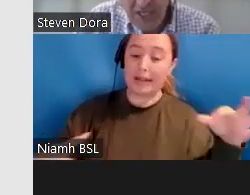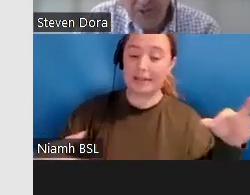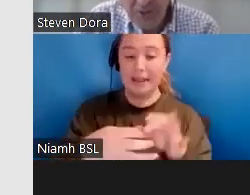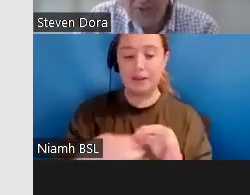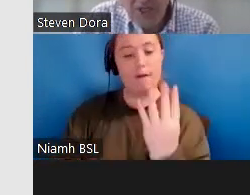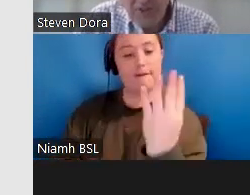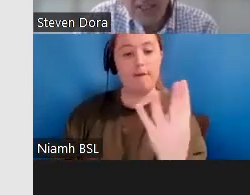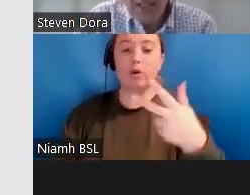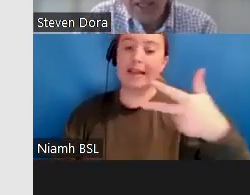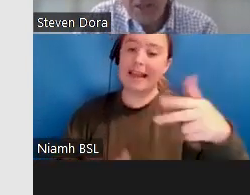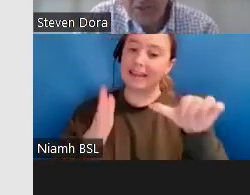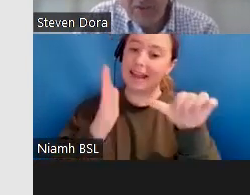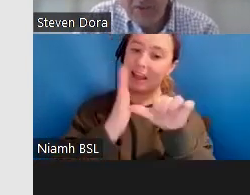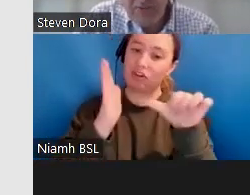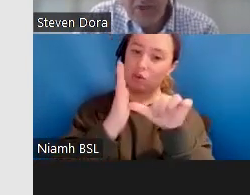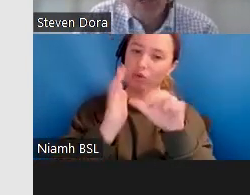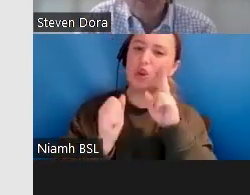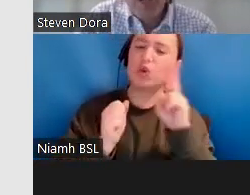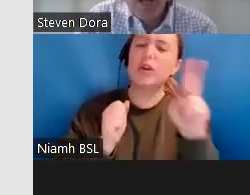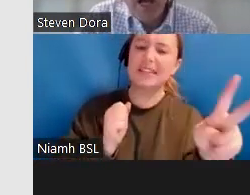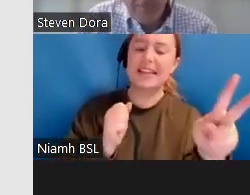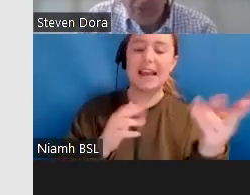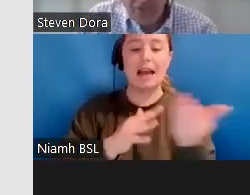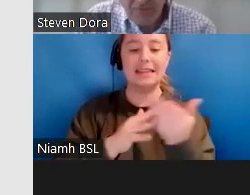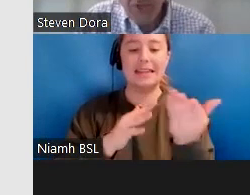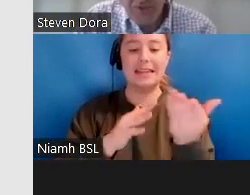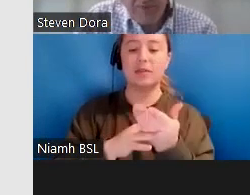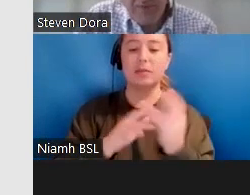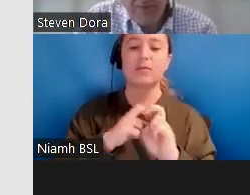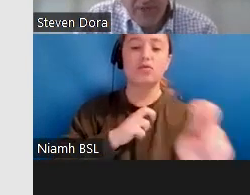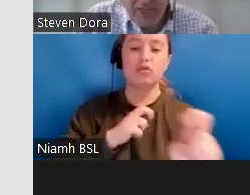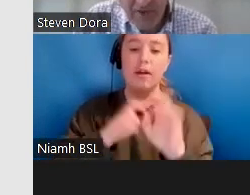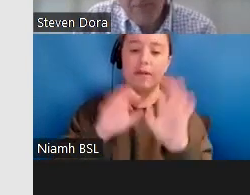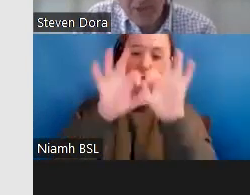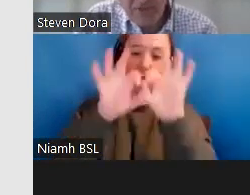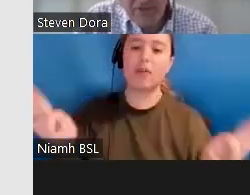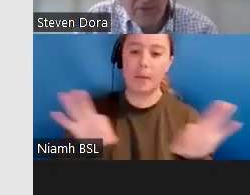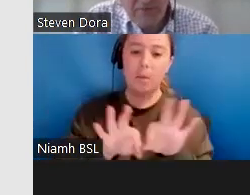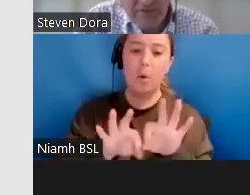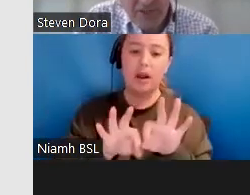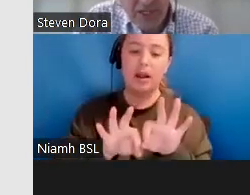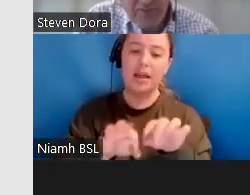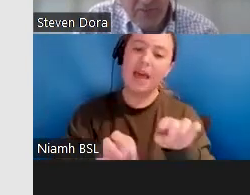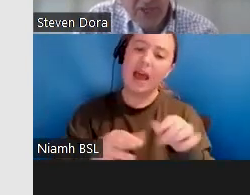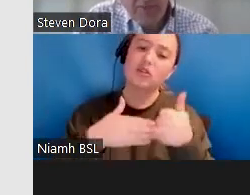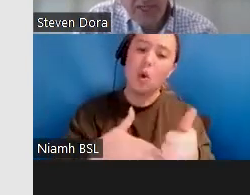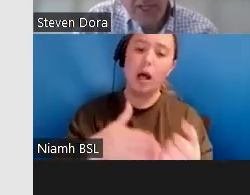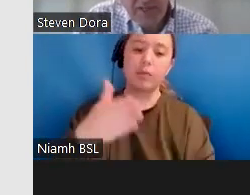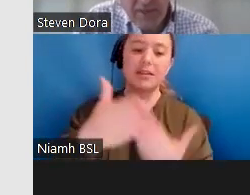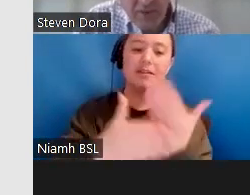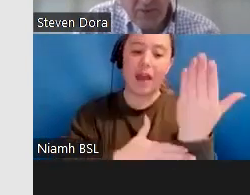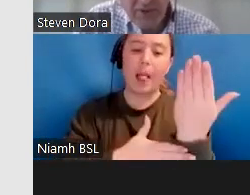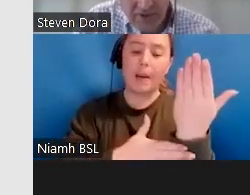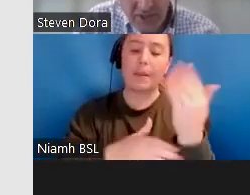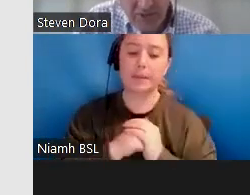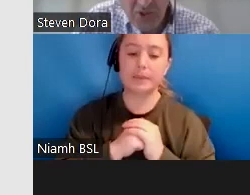which are outlined in the Accessible Travel Framework, which were in the development of the framework previously raised by disabled